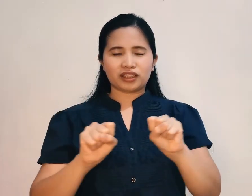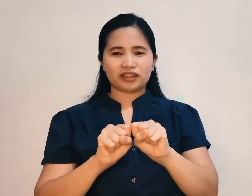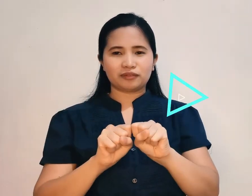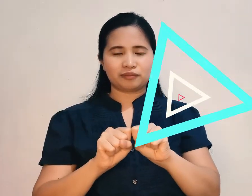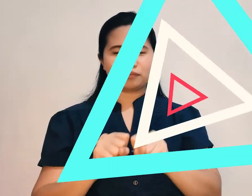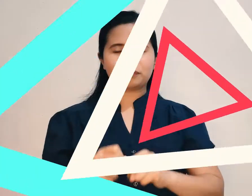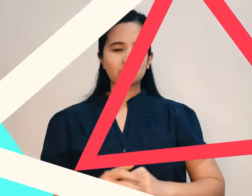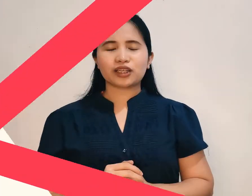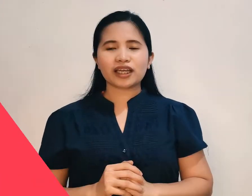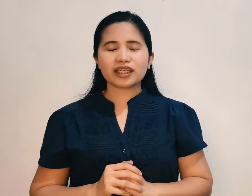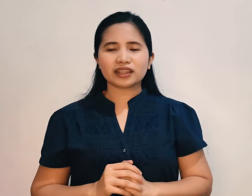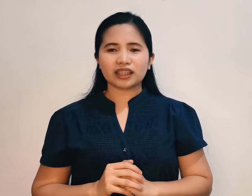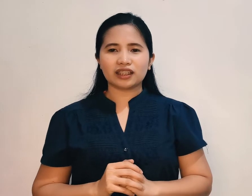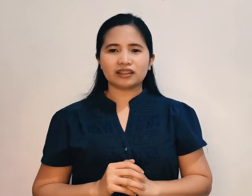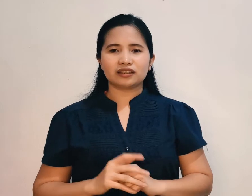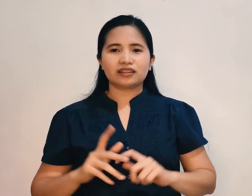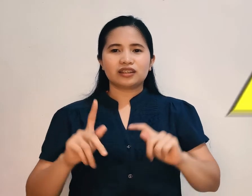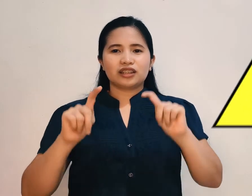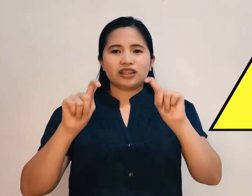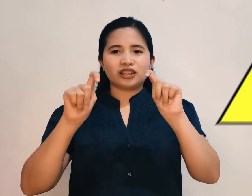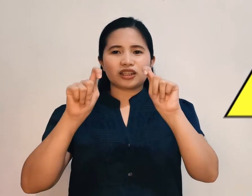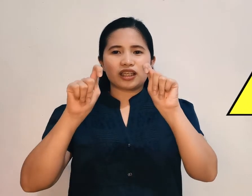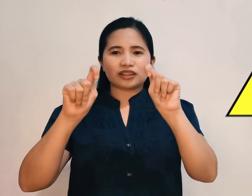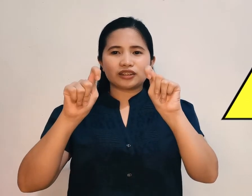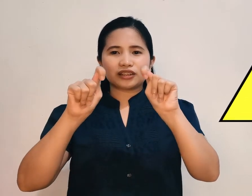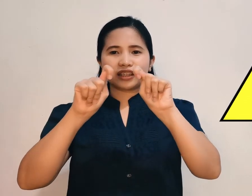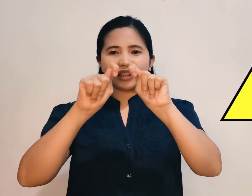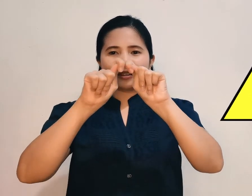Square. Yes. Triangle. Initial letter T.